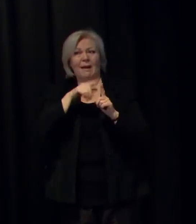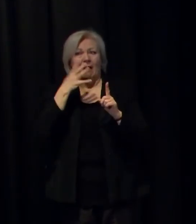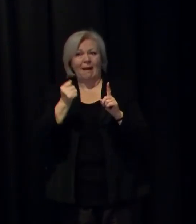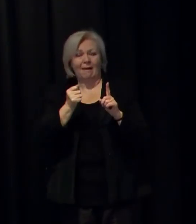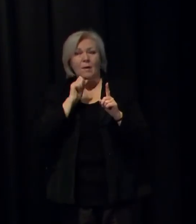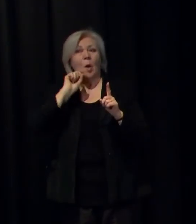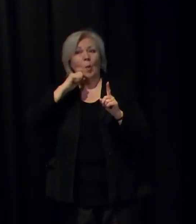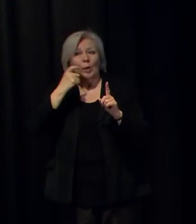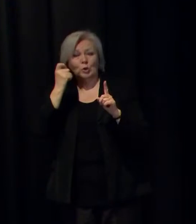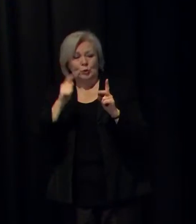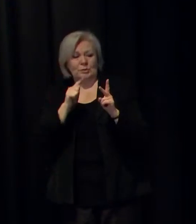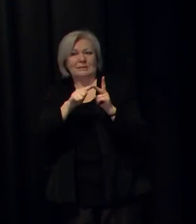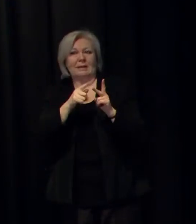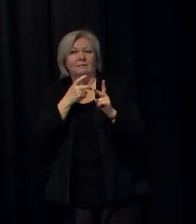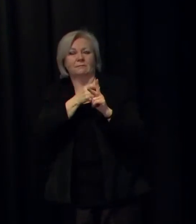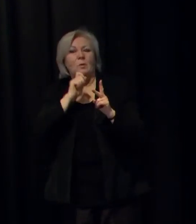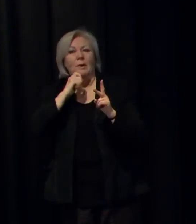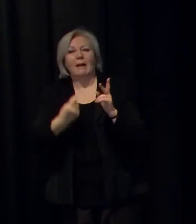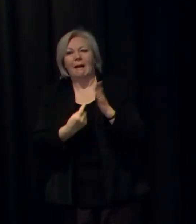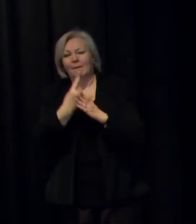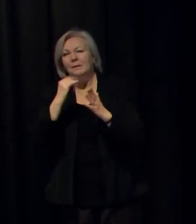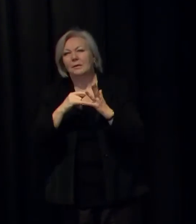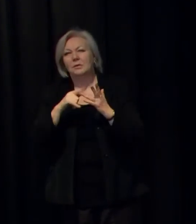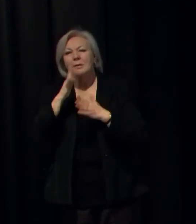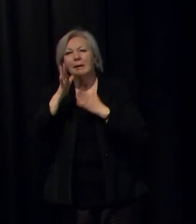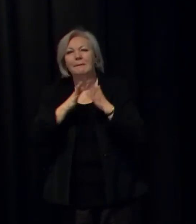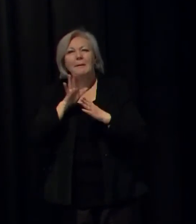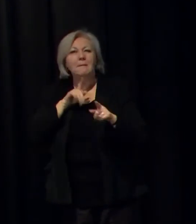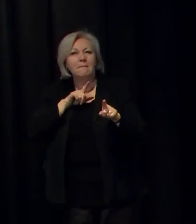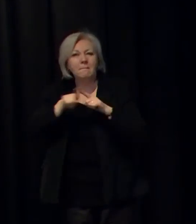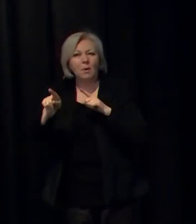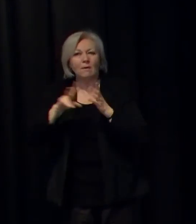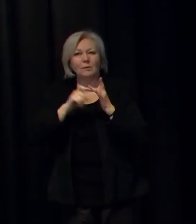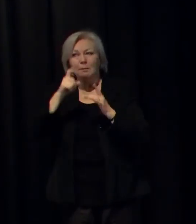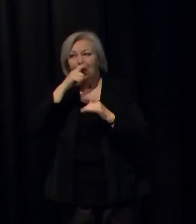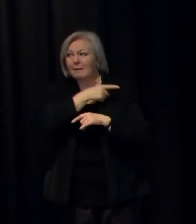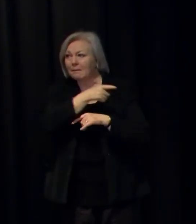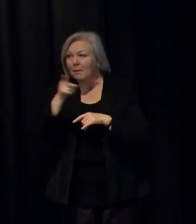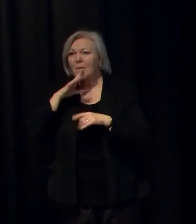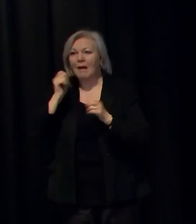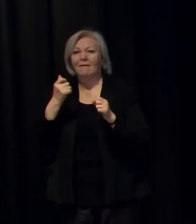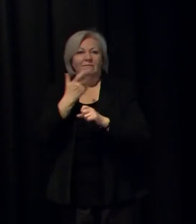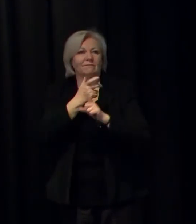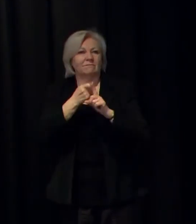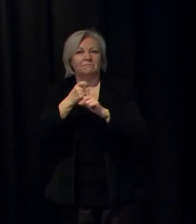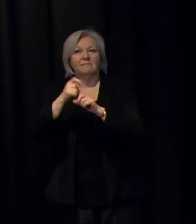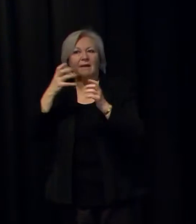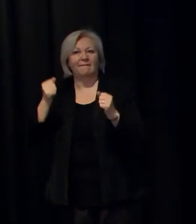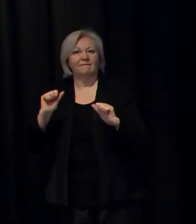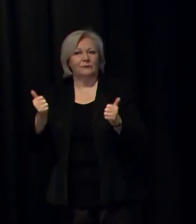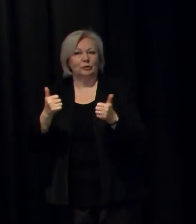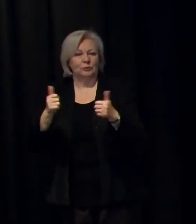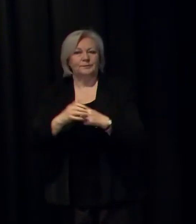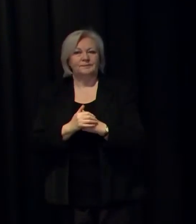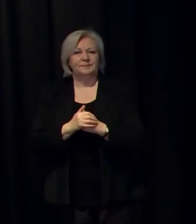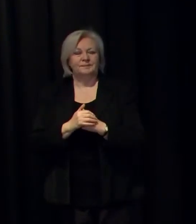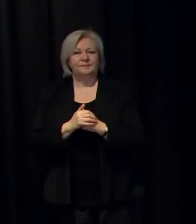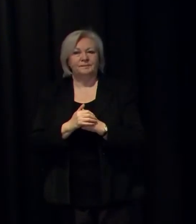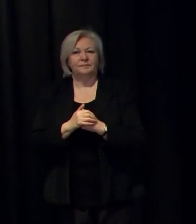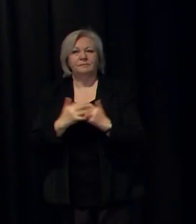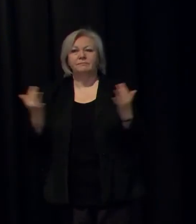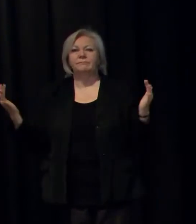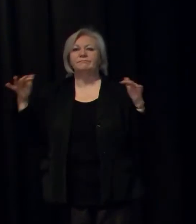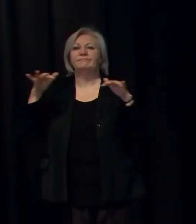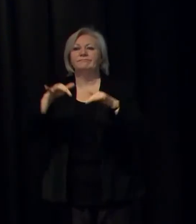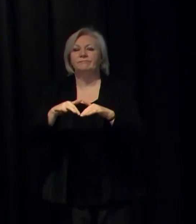second dose, then that's going to account for the vast majority of Victorians in good time anyway. Public gatherings are at 10 at the moment.